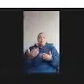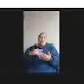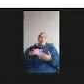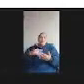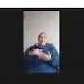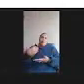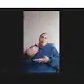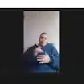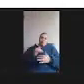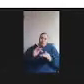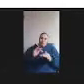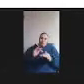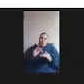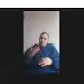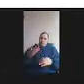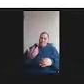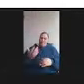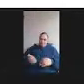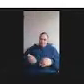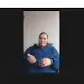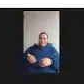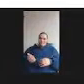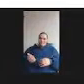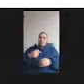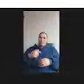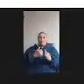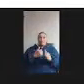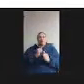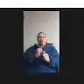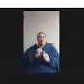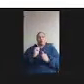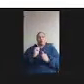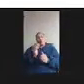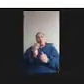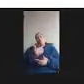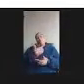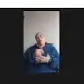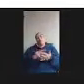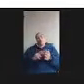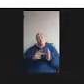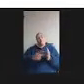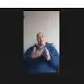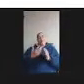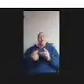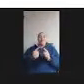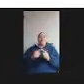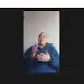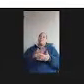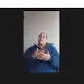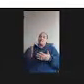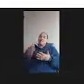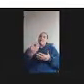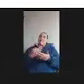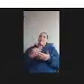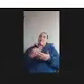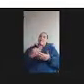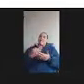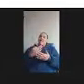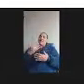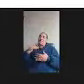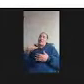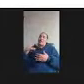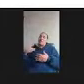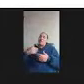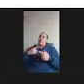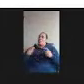place. We follow that procurement plan, and then in some cases factors outside of our control